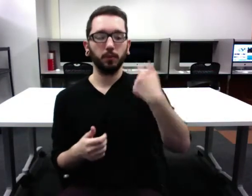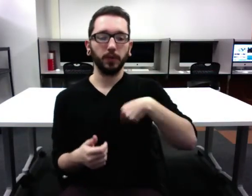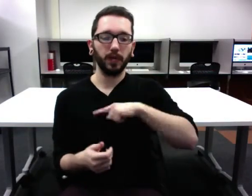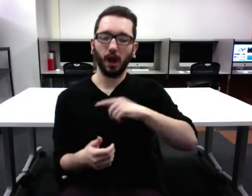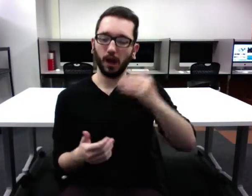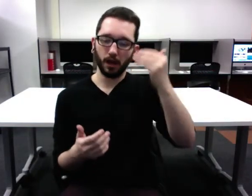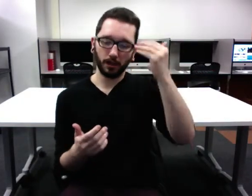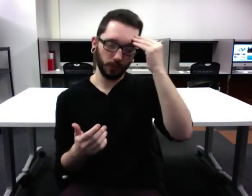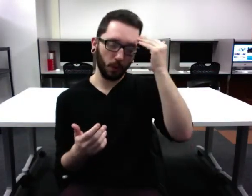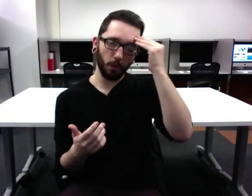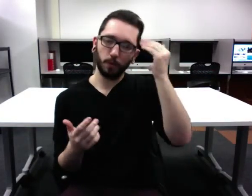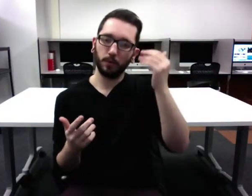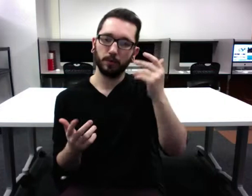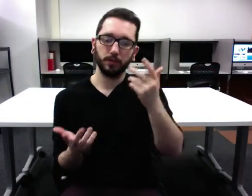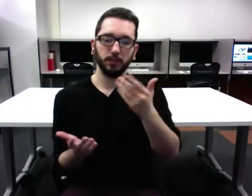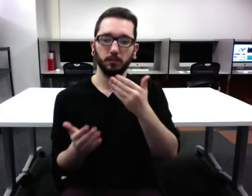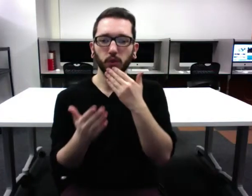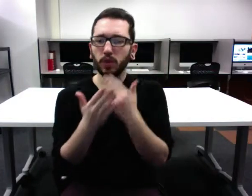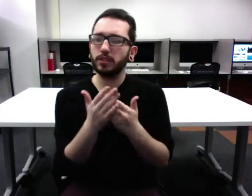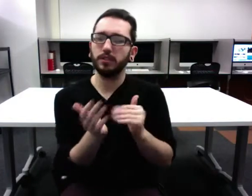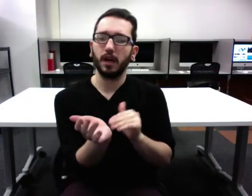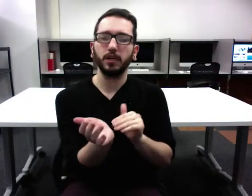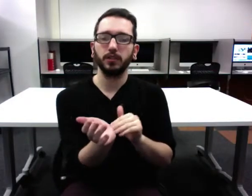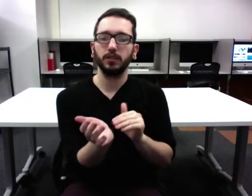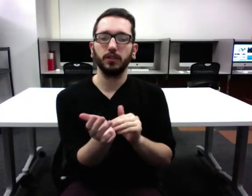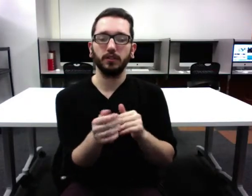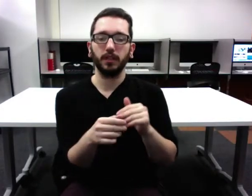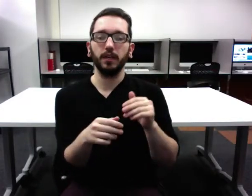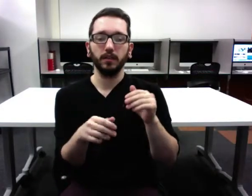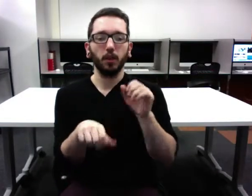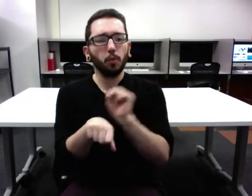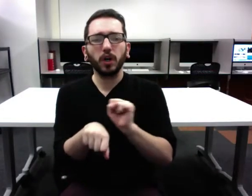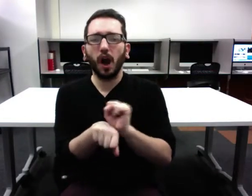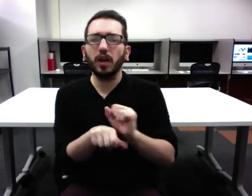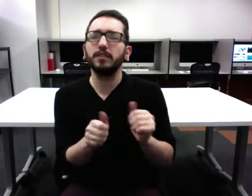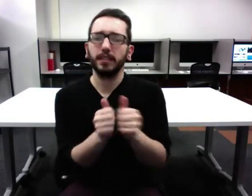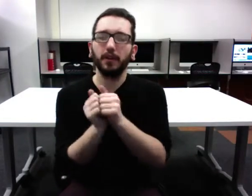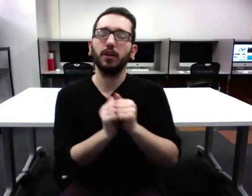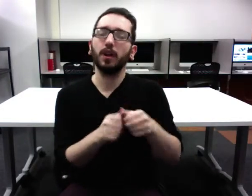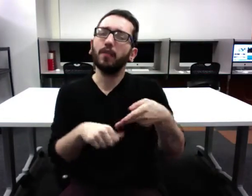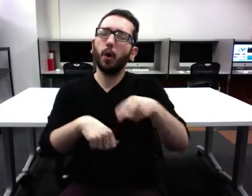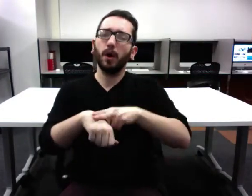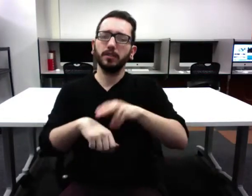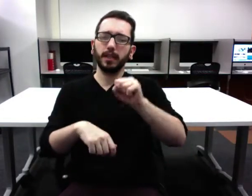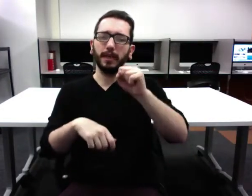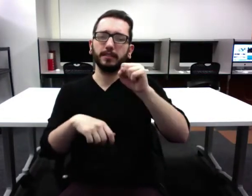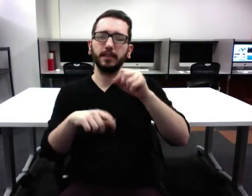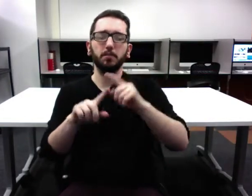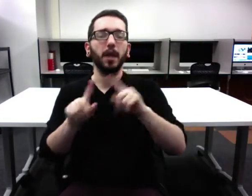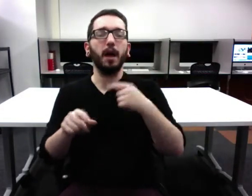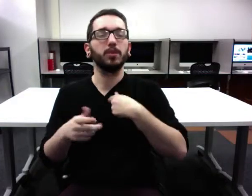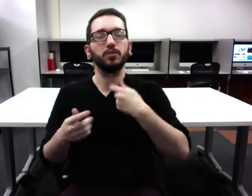that do all of this as well. So I'm, if you will, pushing for some distinctions here, but many of us have clinicians who are very,